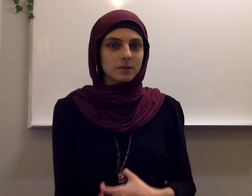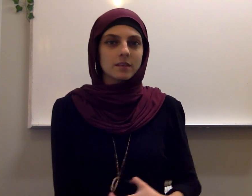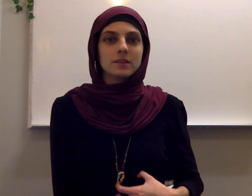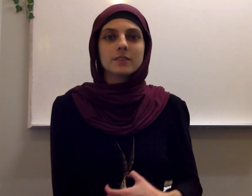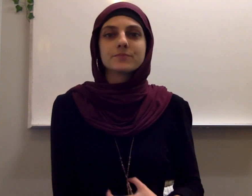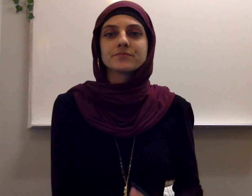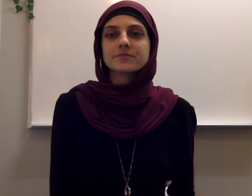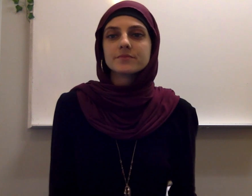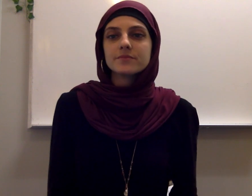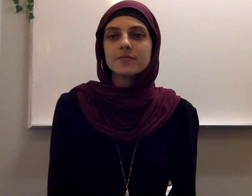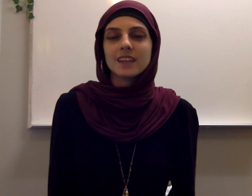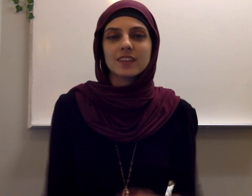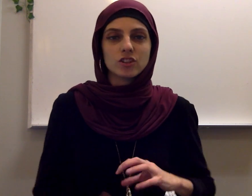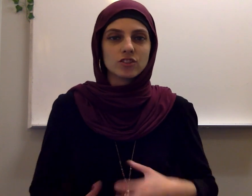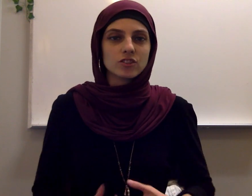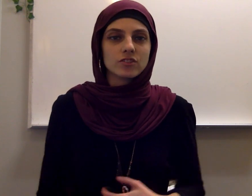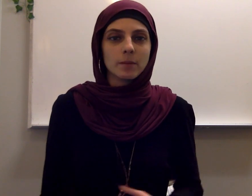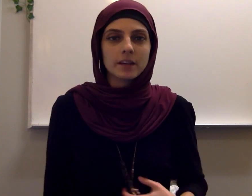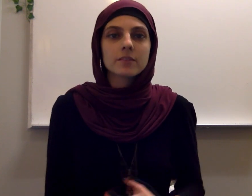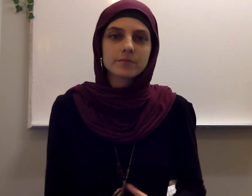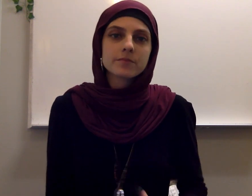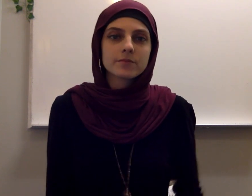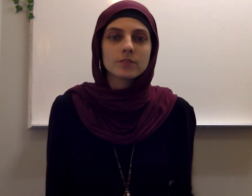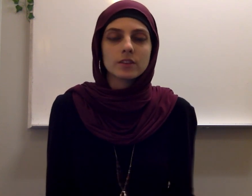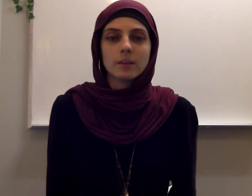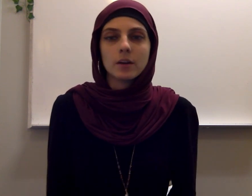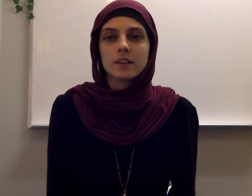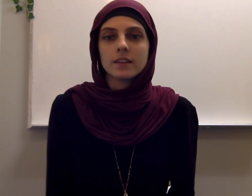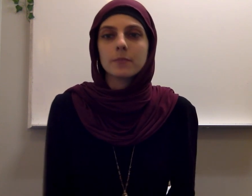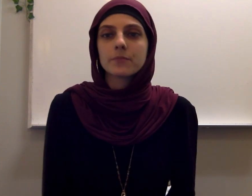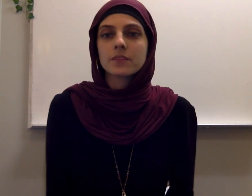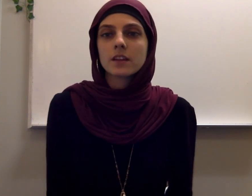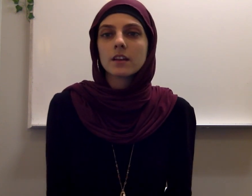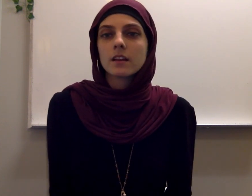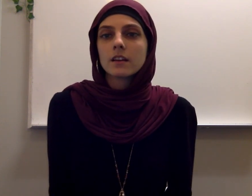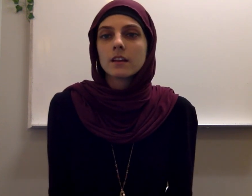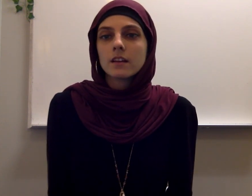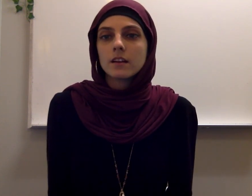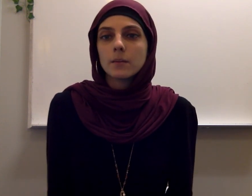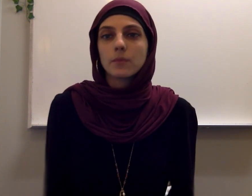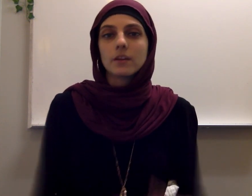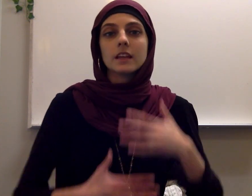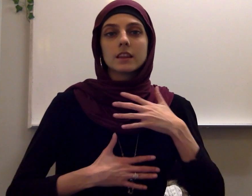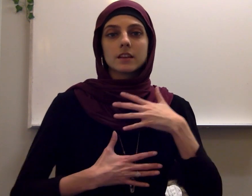something, like it turns your stomach. So the same concept. Breathe.